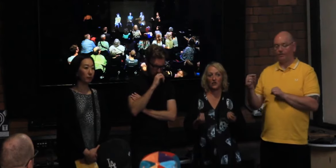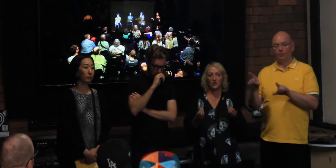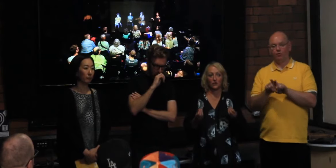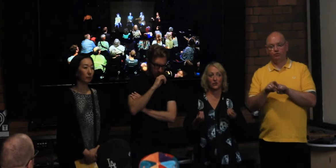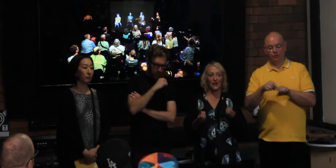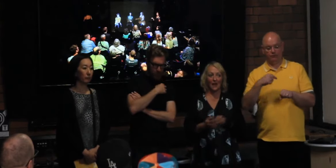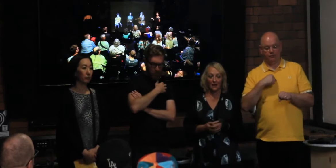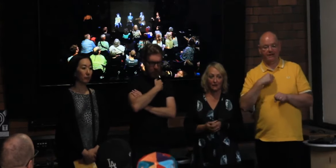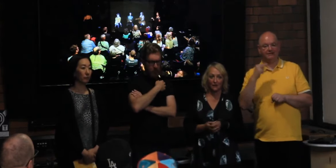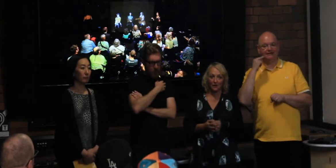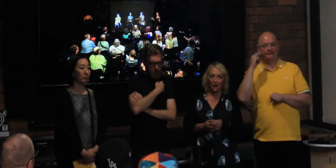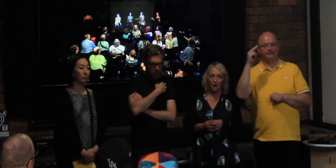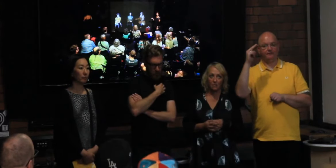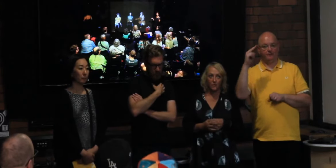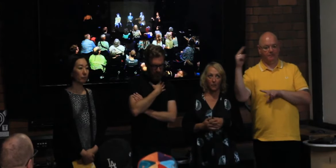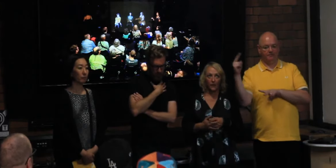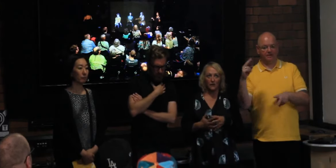use of digital tech.